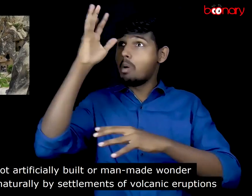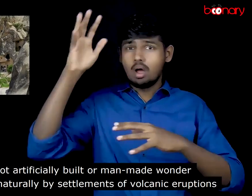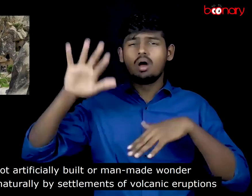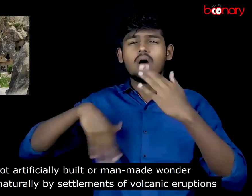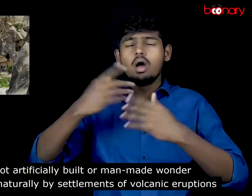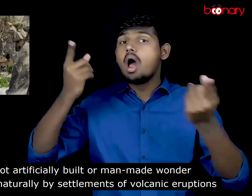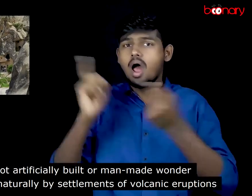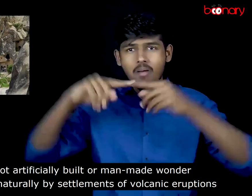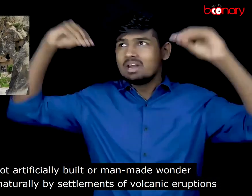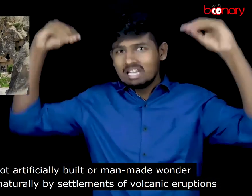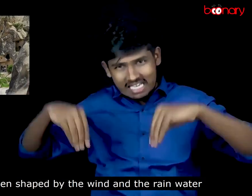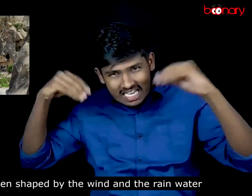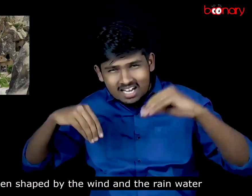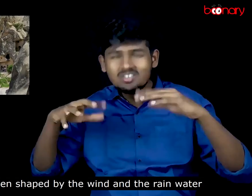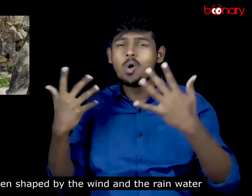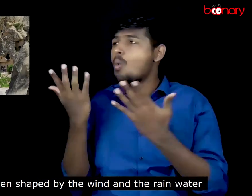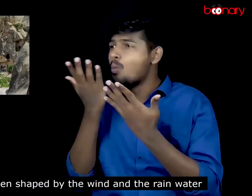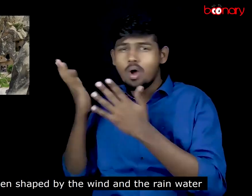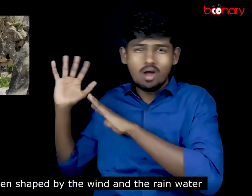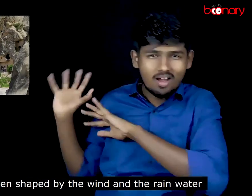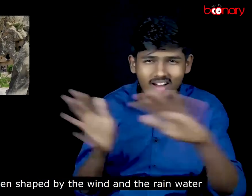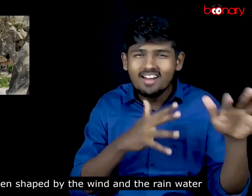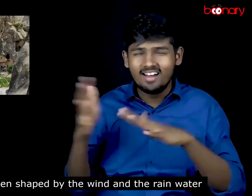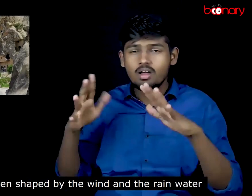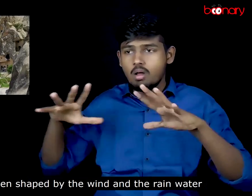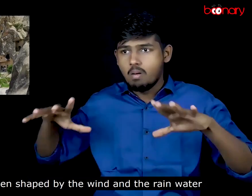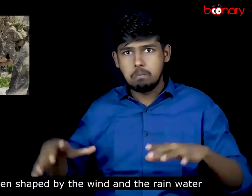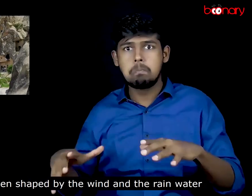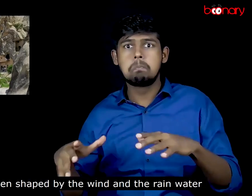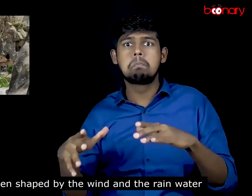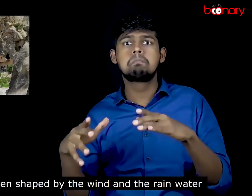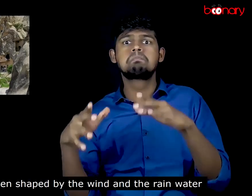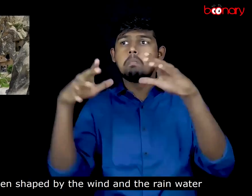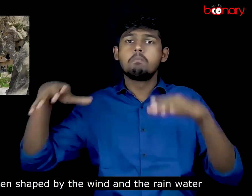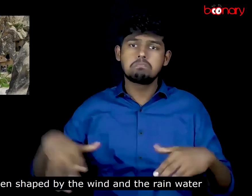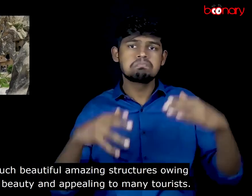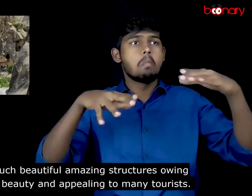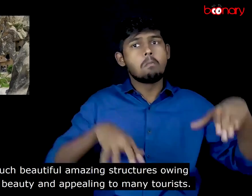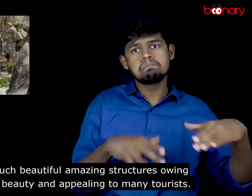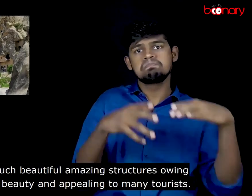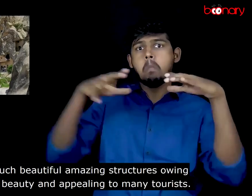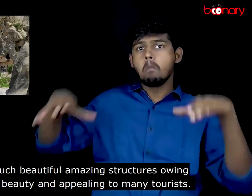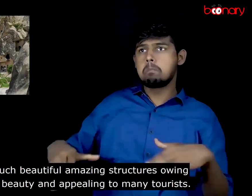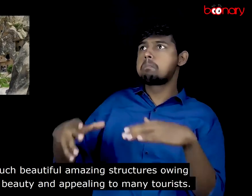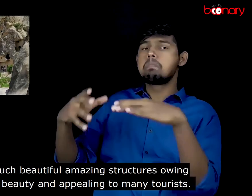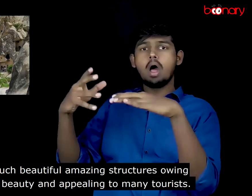volcanic eruptions that have been shaped by the wind and the rainwater, forming such beautiful,